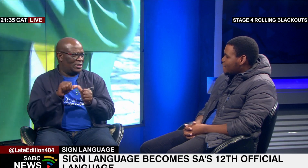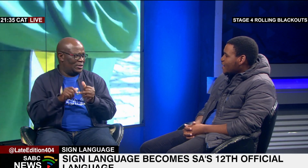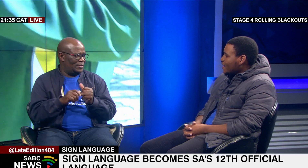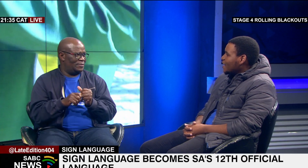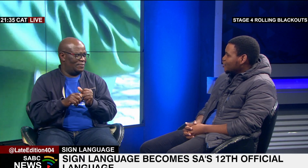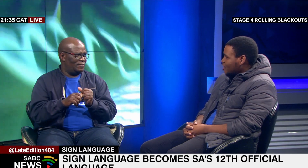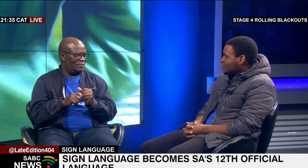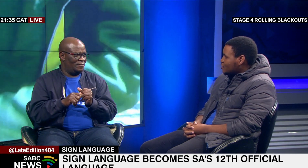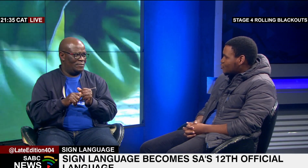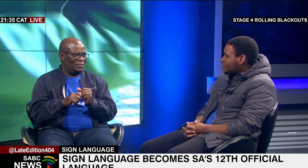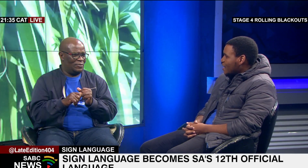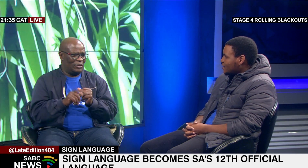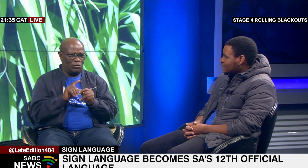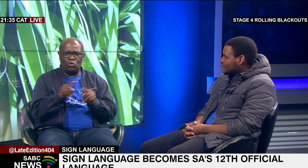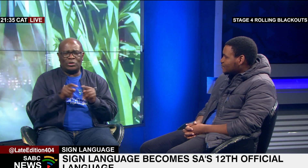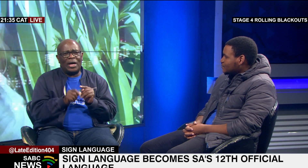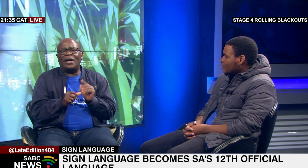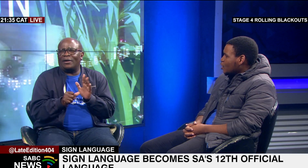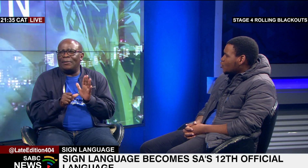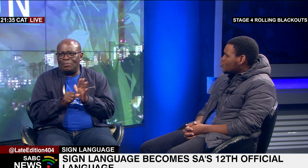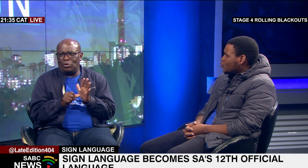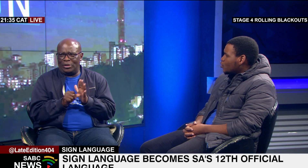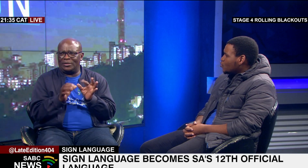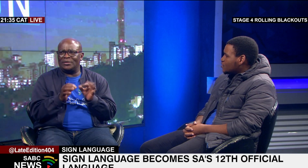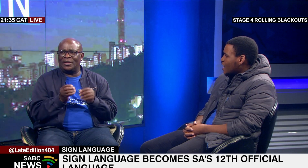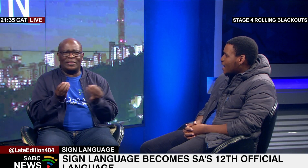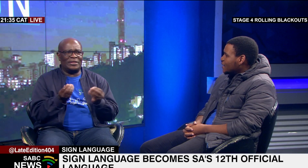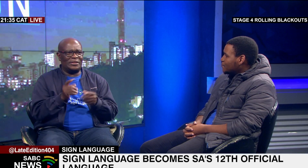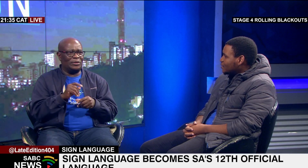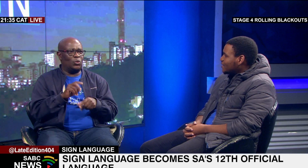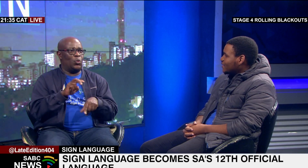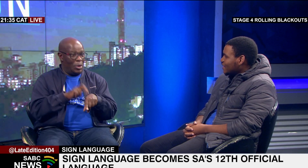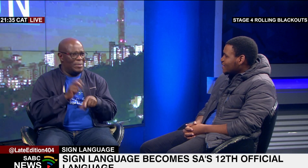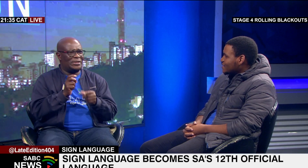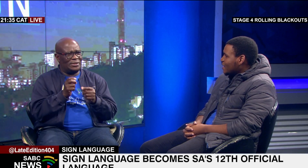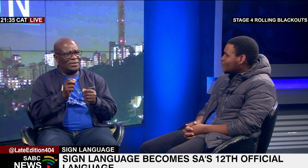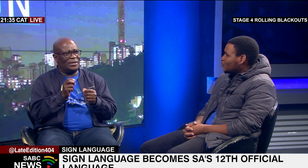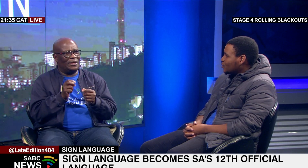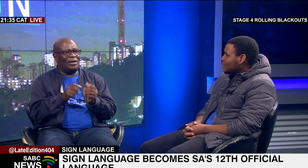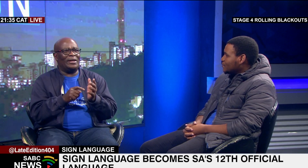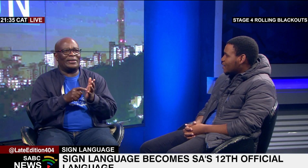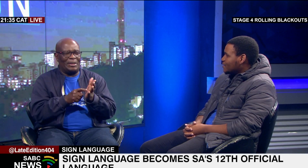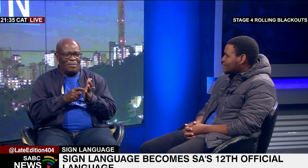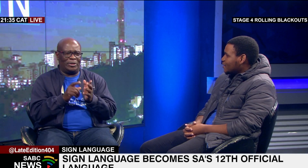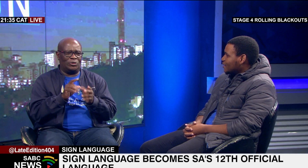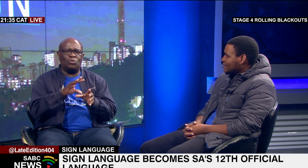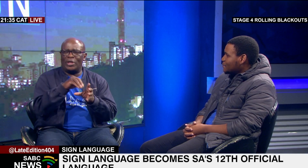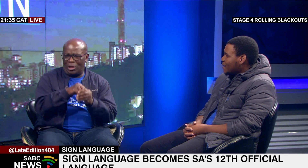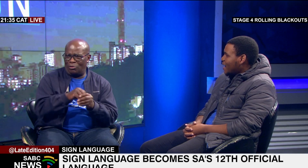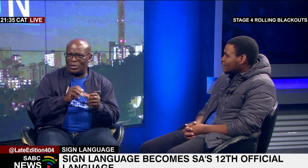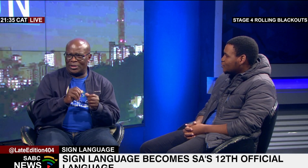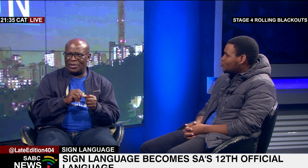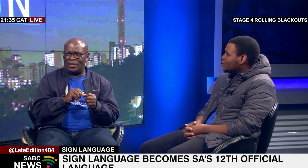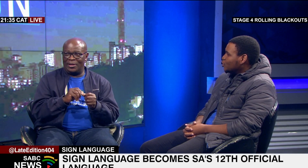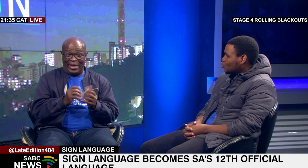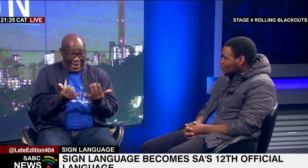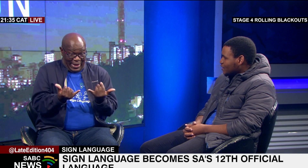fair and just society. So those are important things that we must demand to be